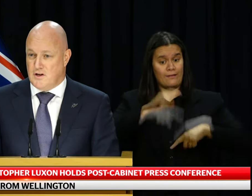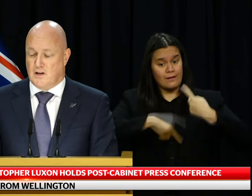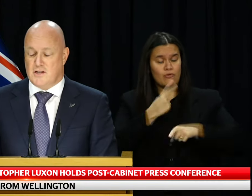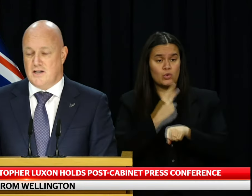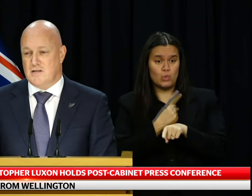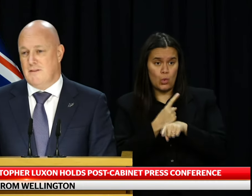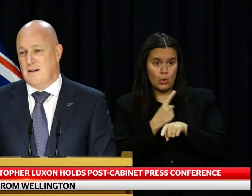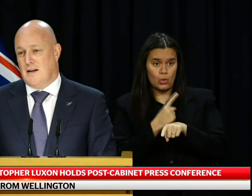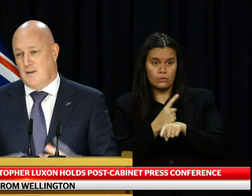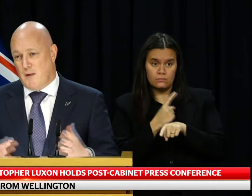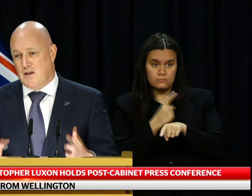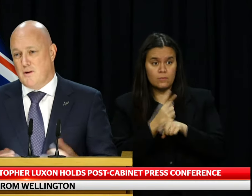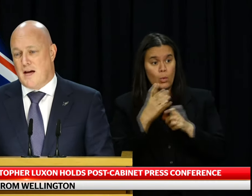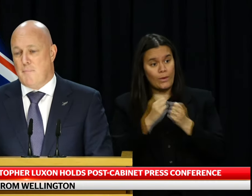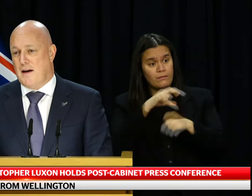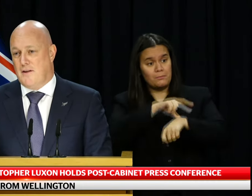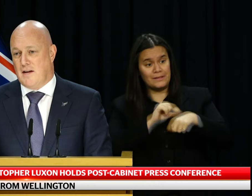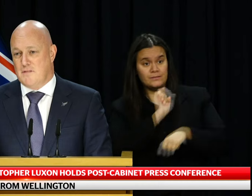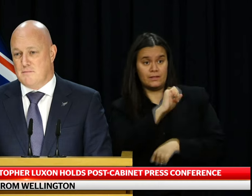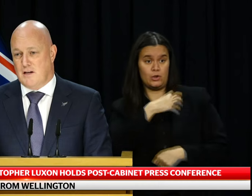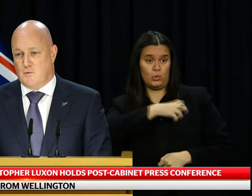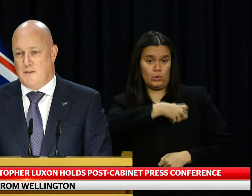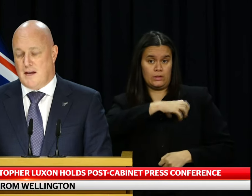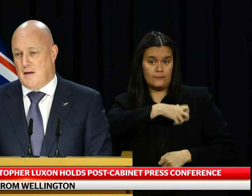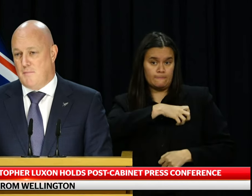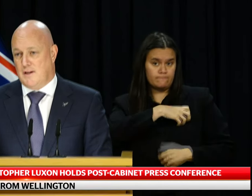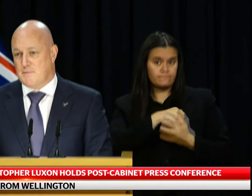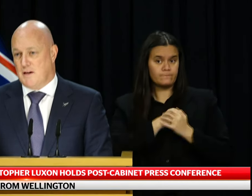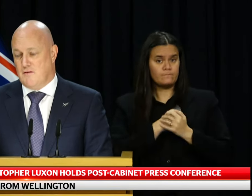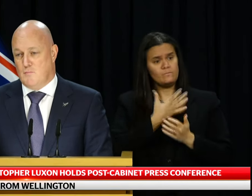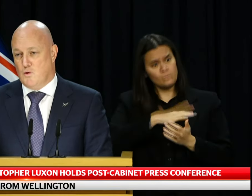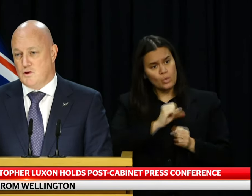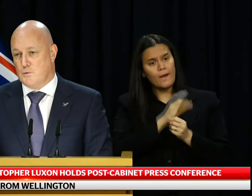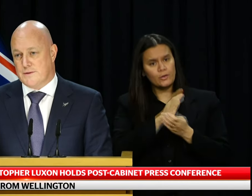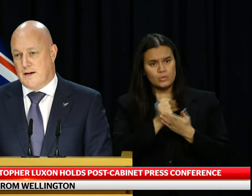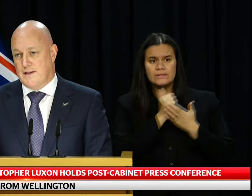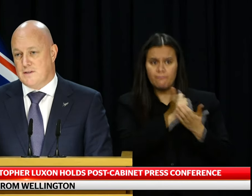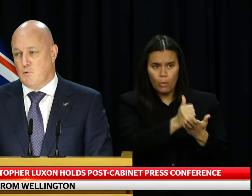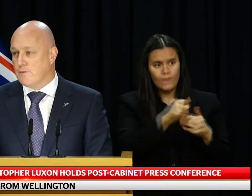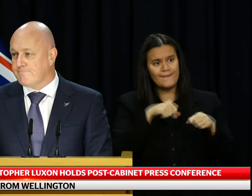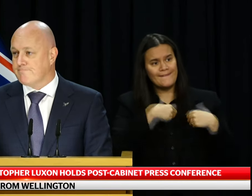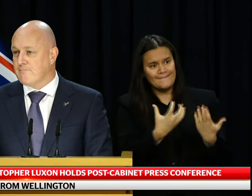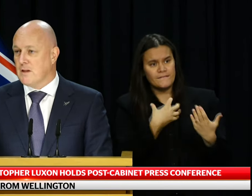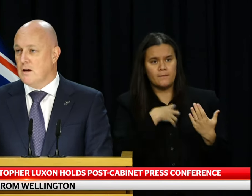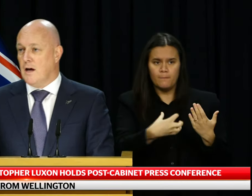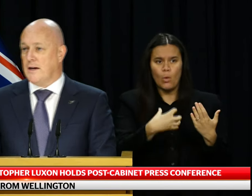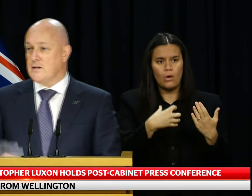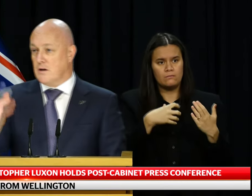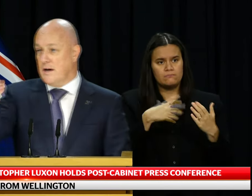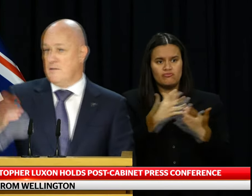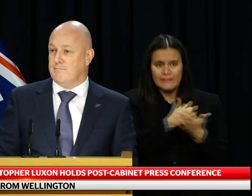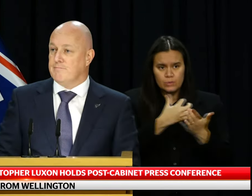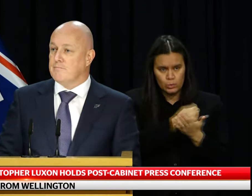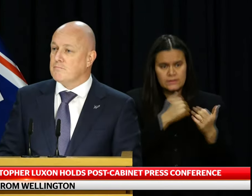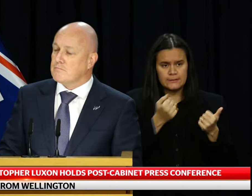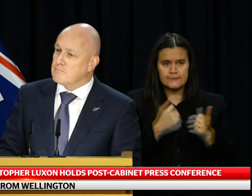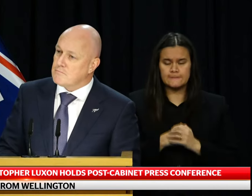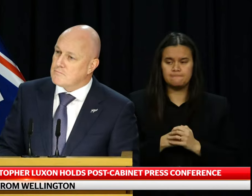through the union negotiation. And we are doing our part in the government to make sure we're backing up police by giving them more tools and support.